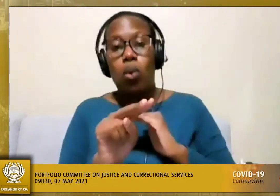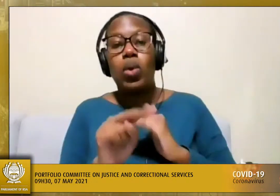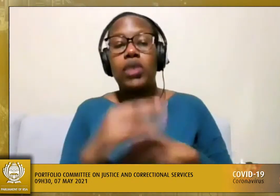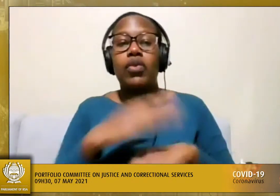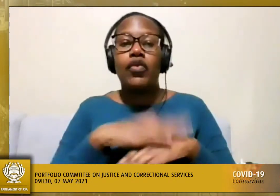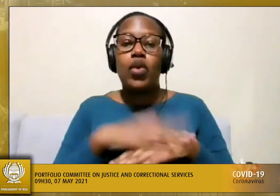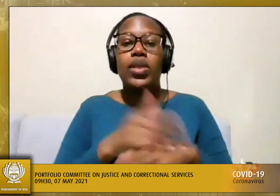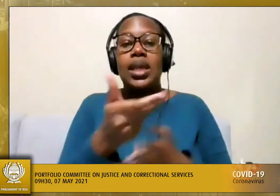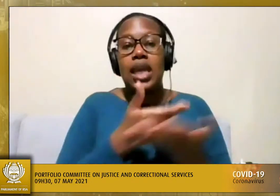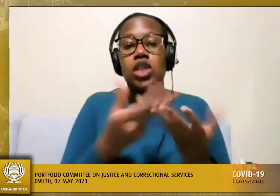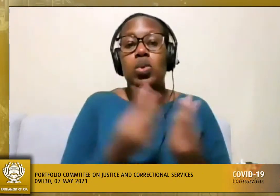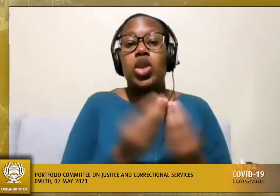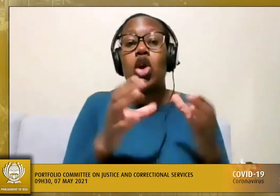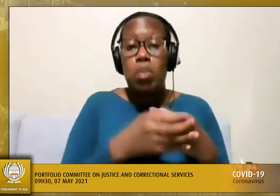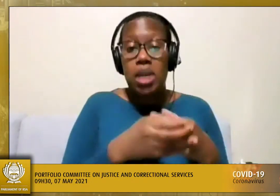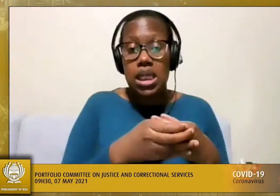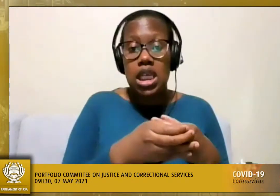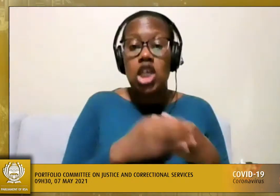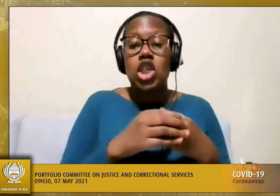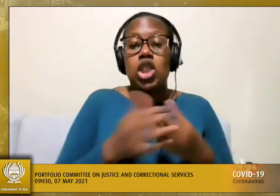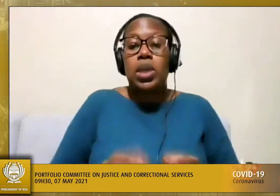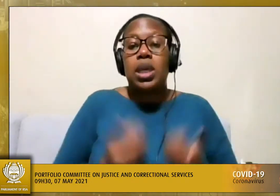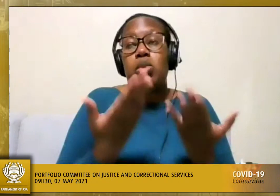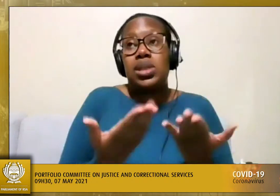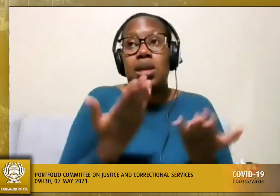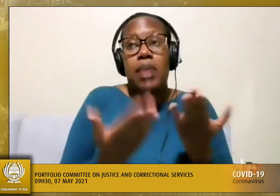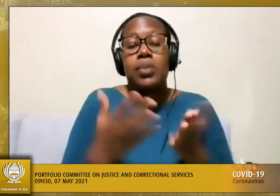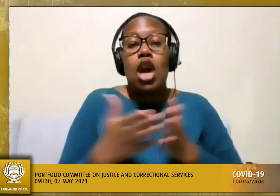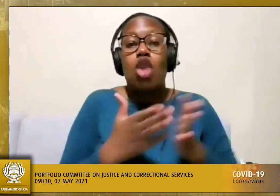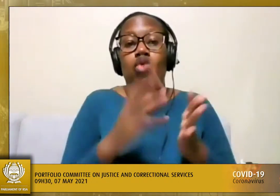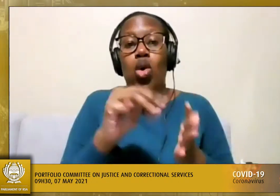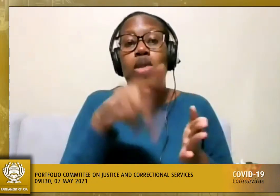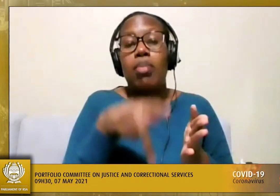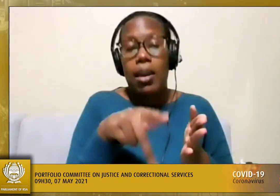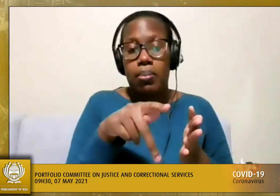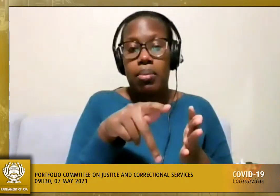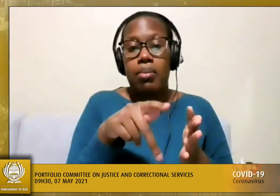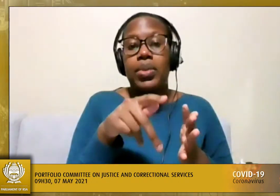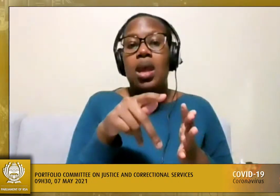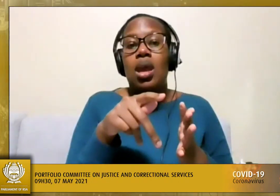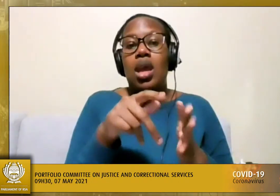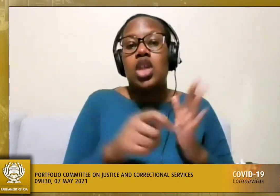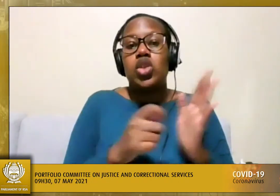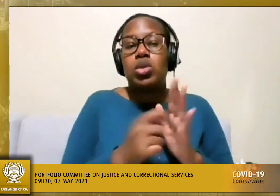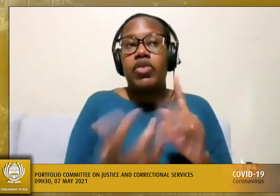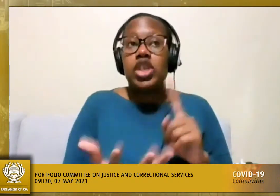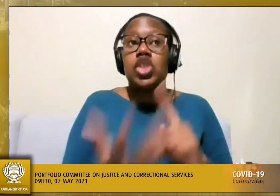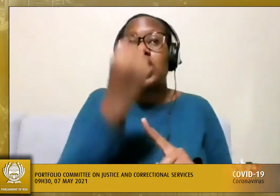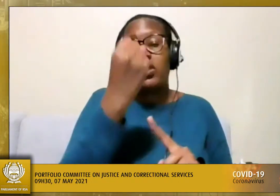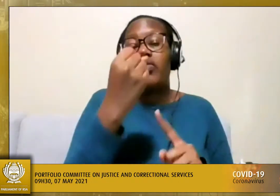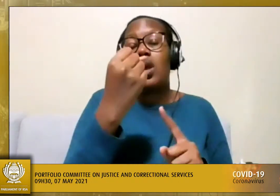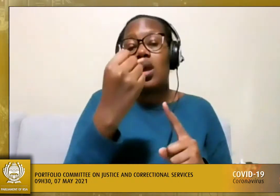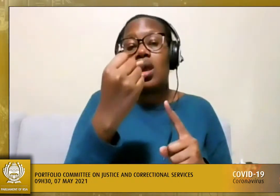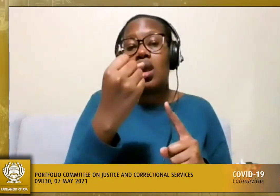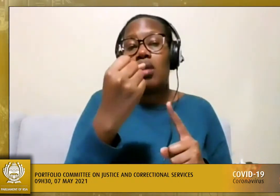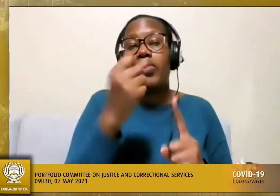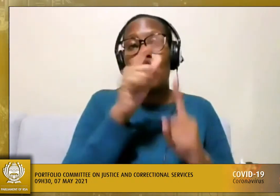engagements with the committee to present our roadmaps perhaps uh in terms of uh you know achieving these these uh